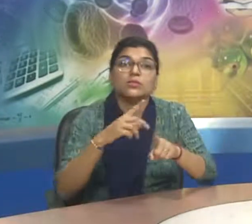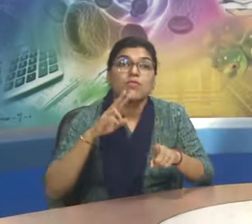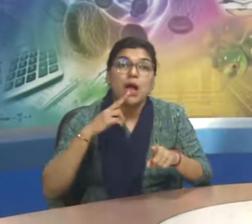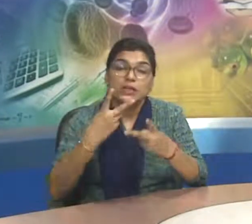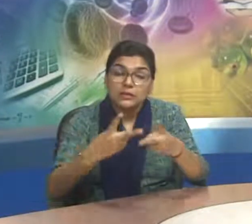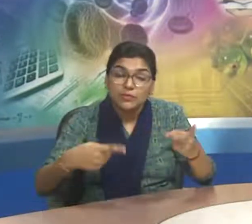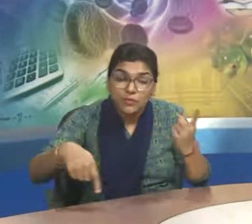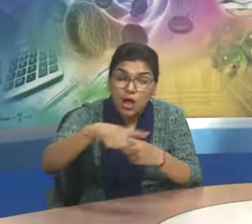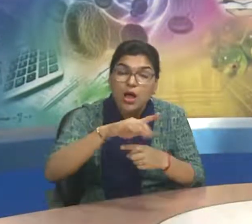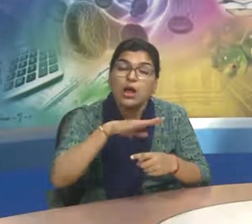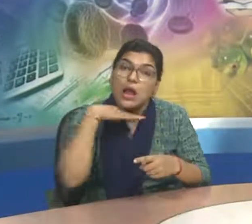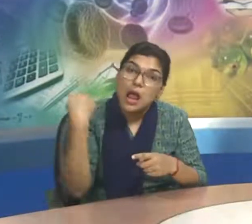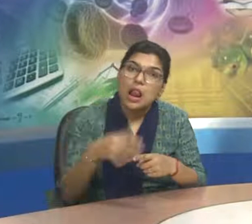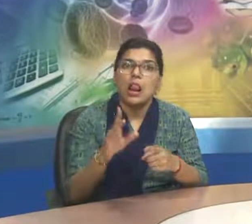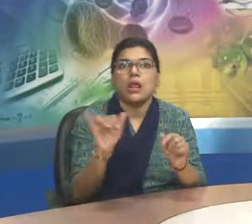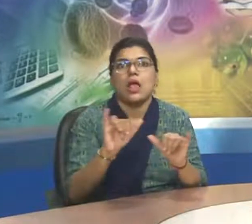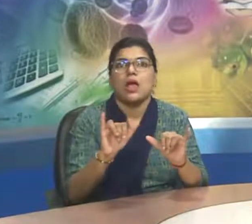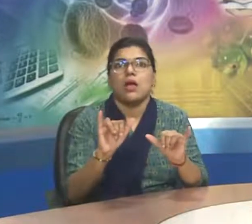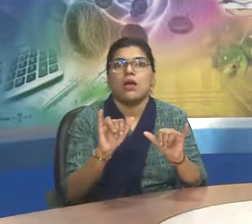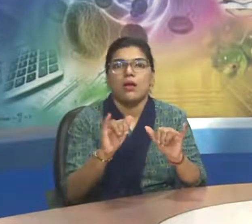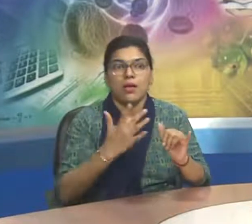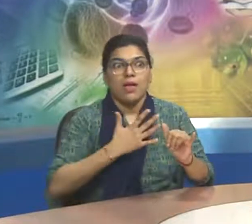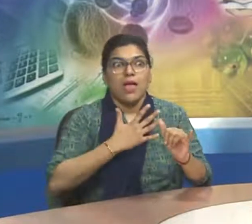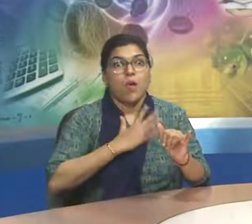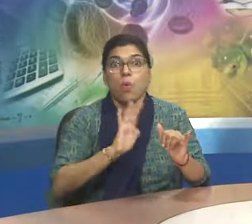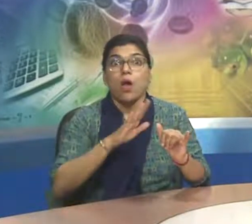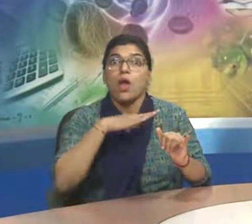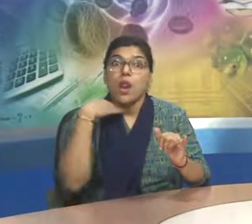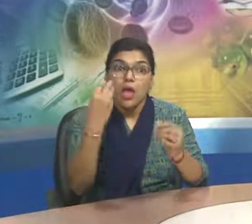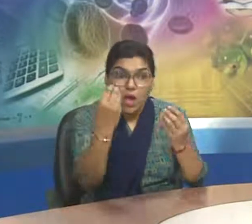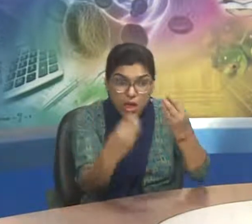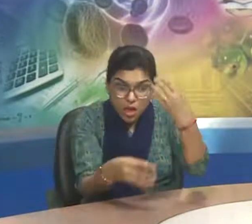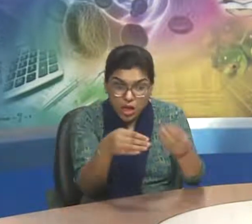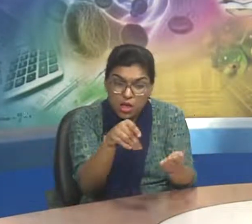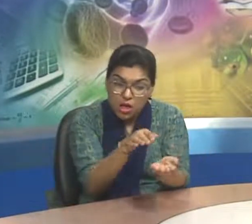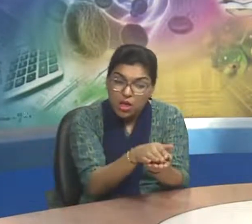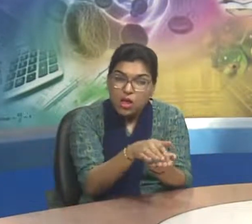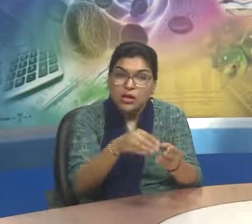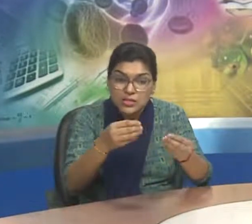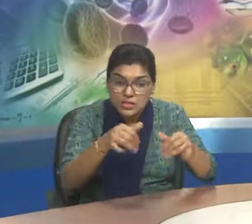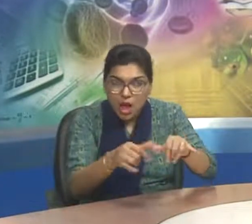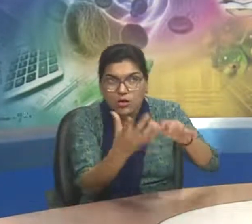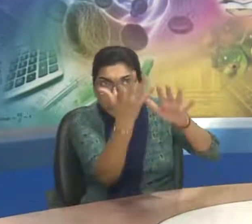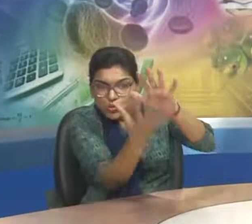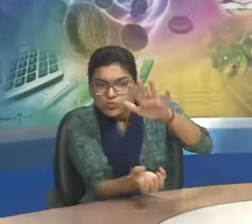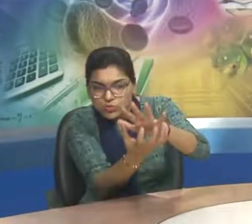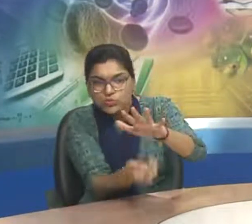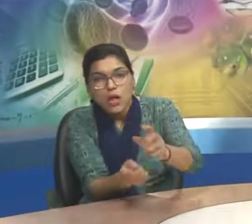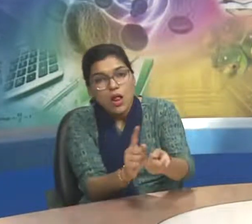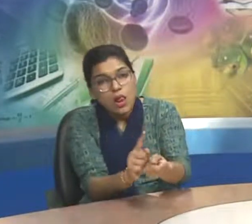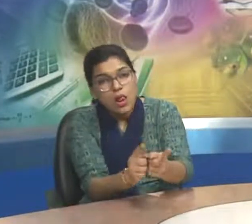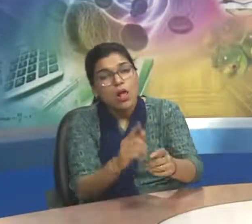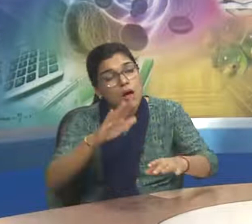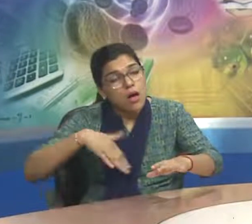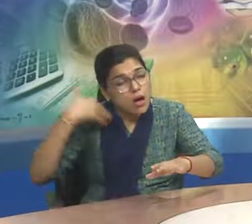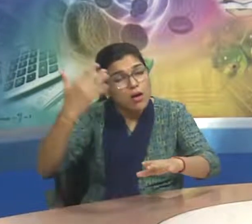and vegetations buried in sediments, they got transformed into coal.